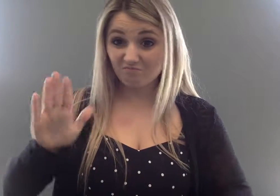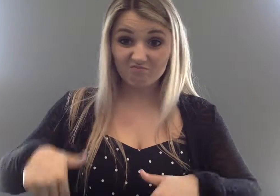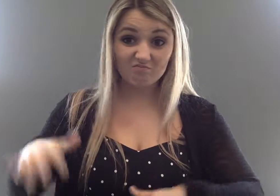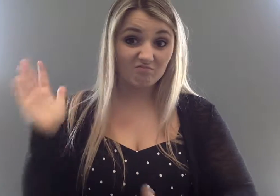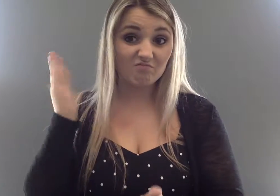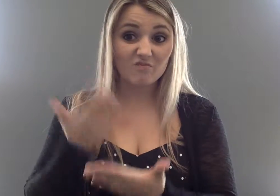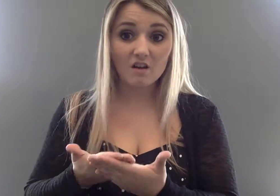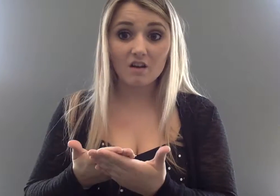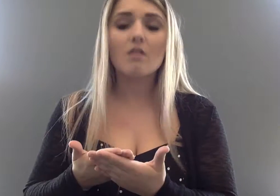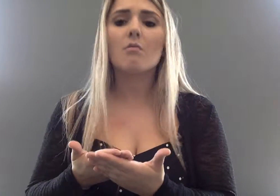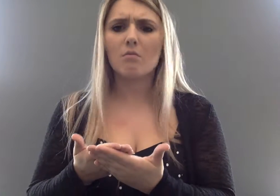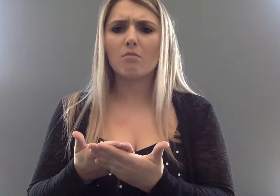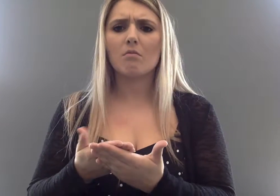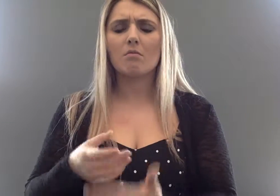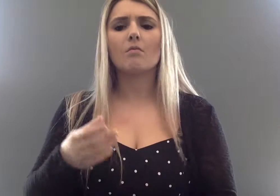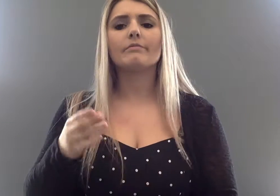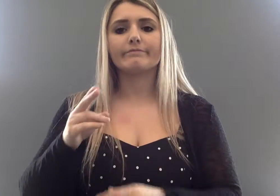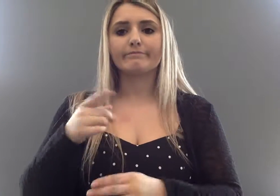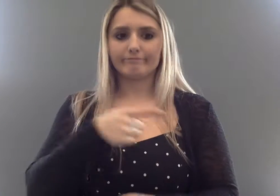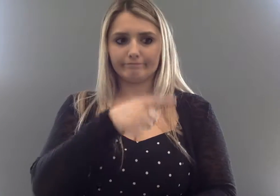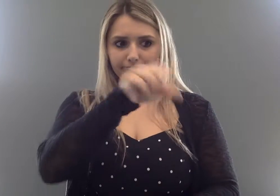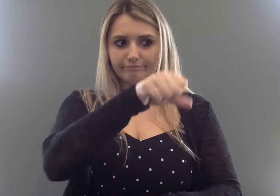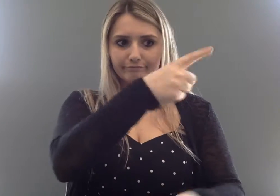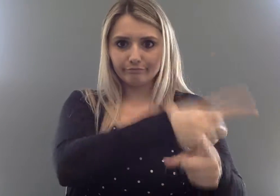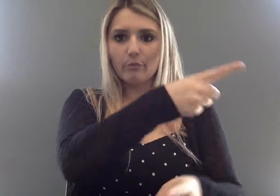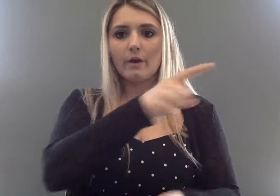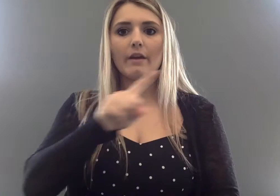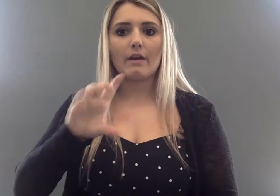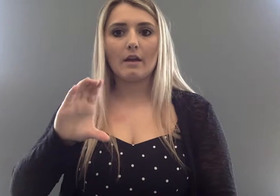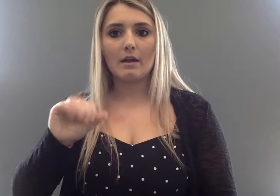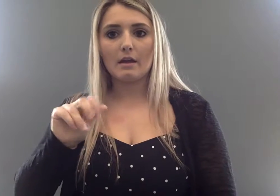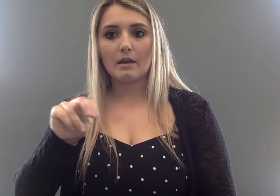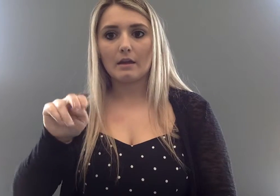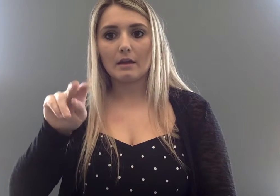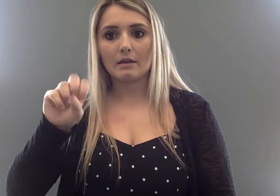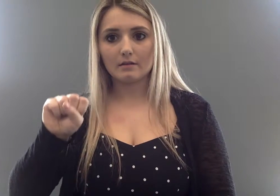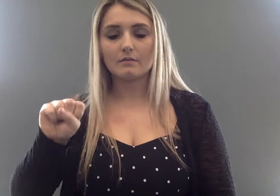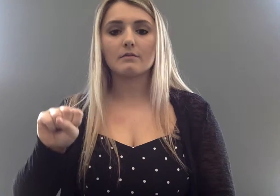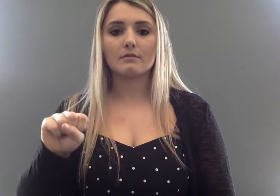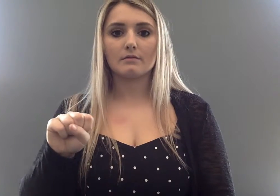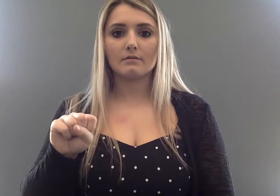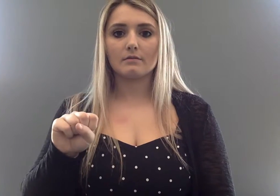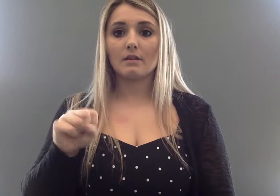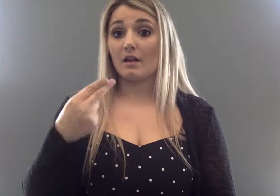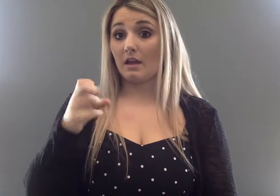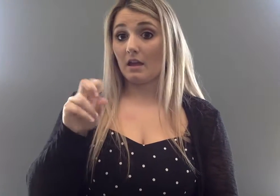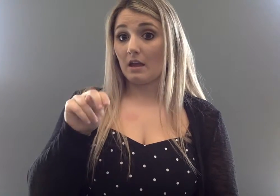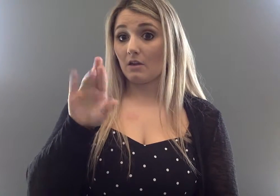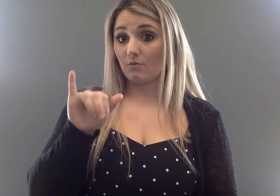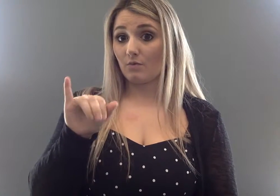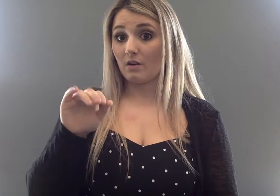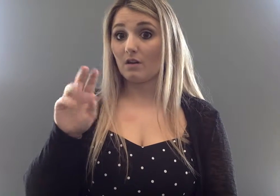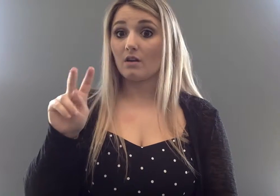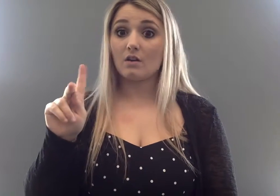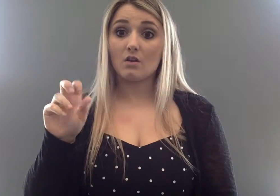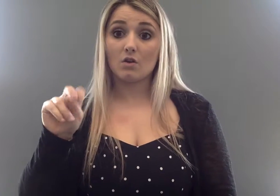The cannon. So here's where Henry Knox comes in. Henry Knox was someone who worked with Washington, and Washington sent